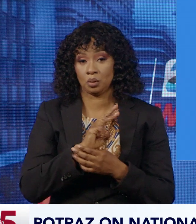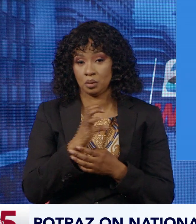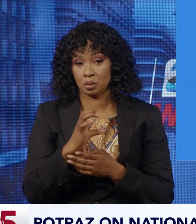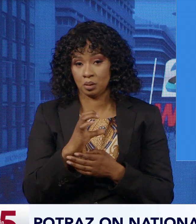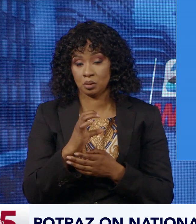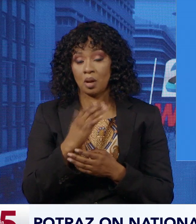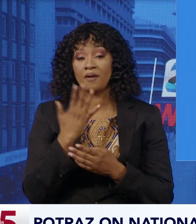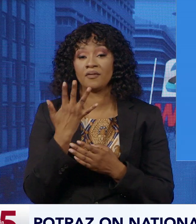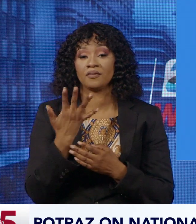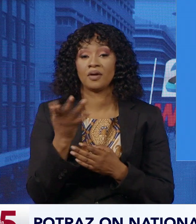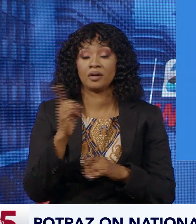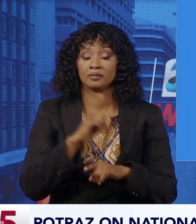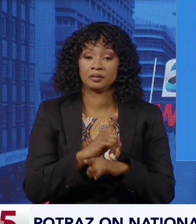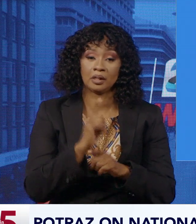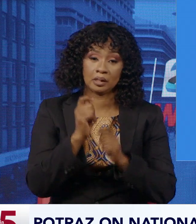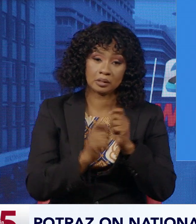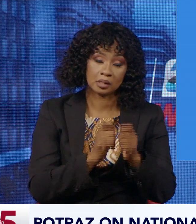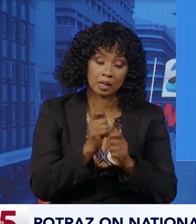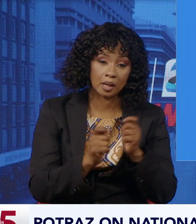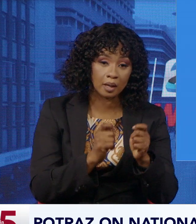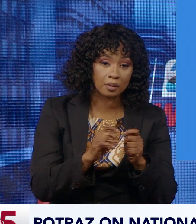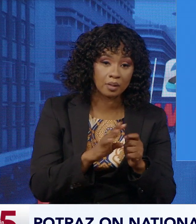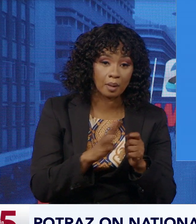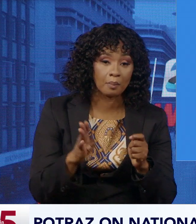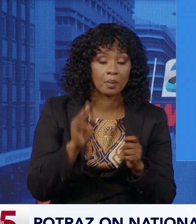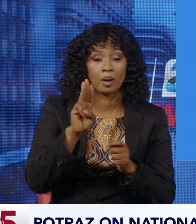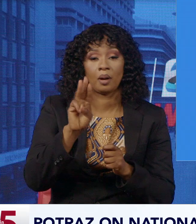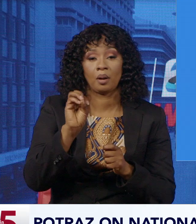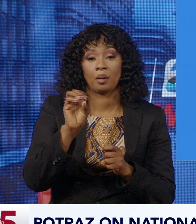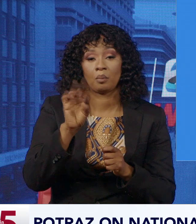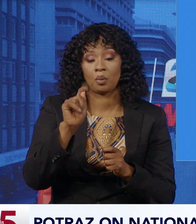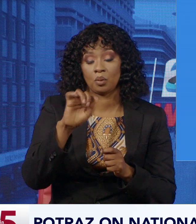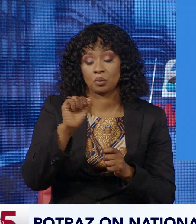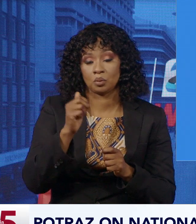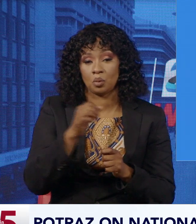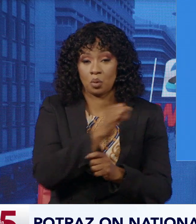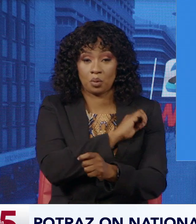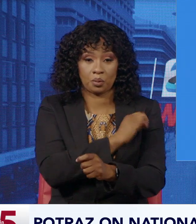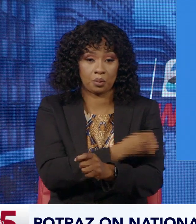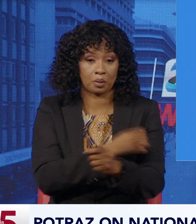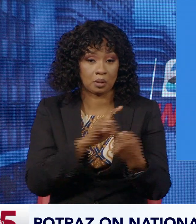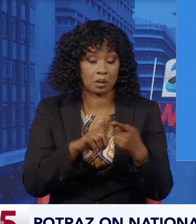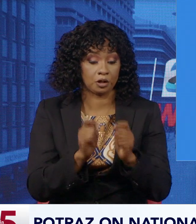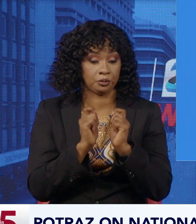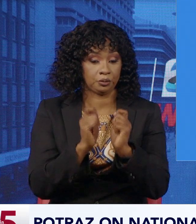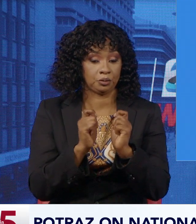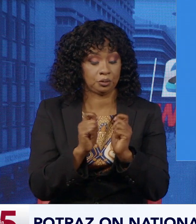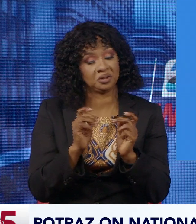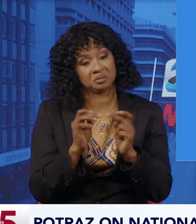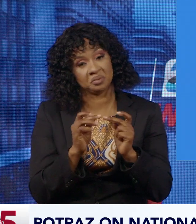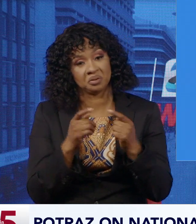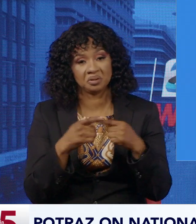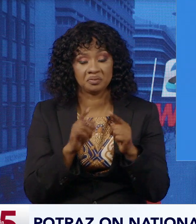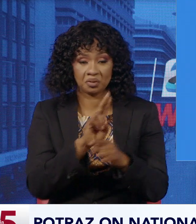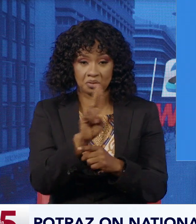5-day digital skills training program spearheaded by the Postal Telecommunication Regulatory Authority of Zimbabwe. So